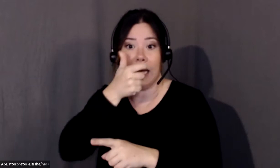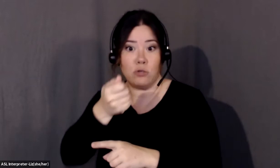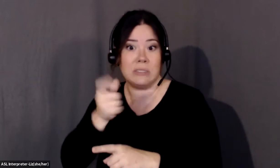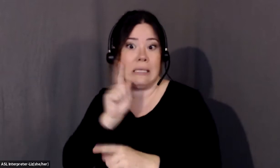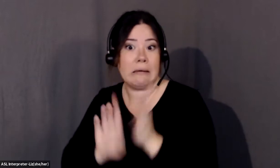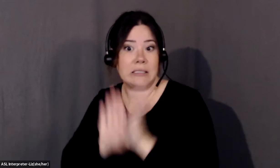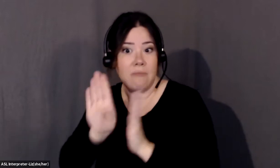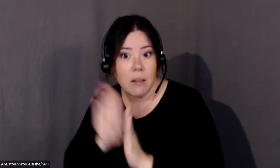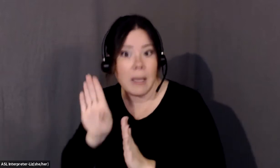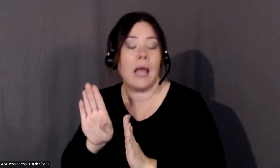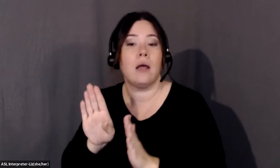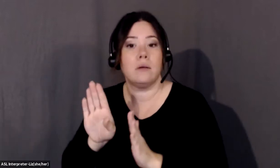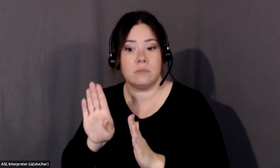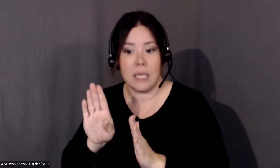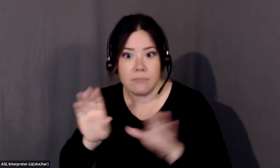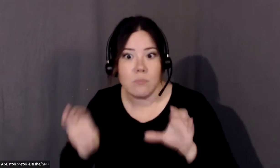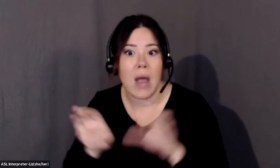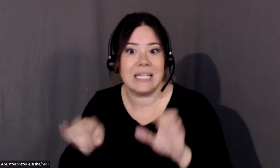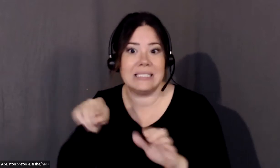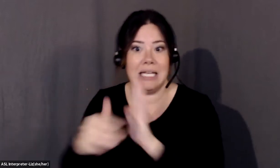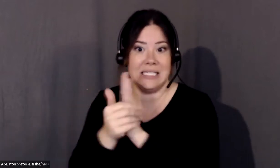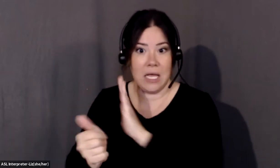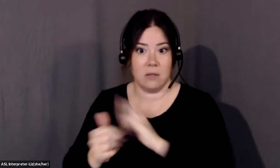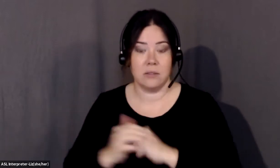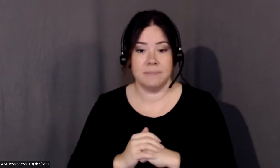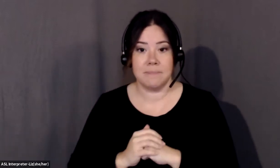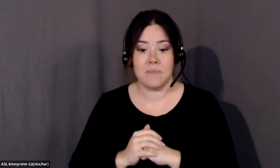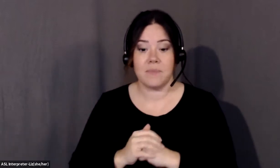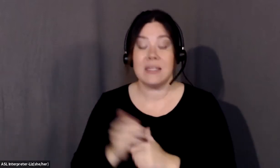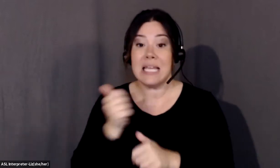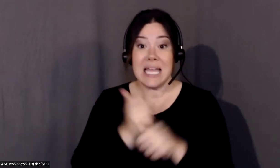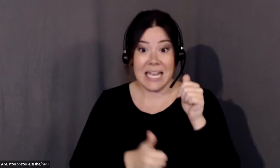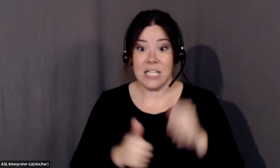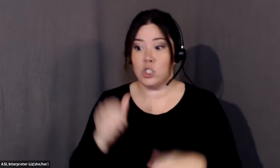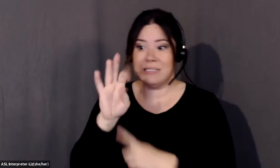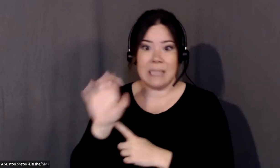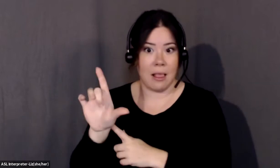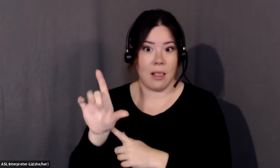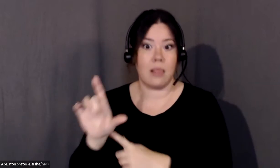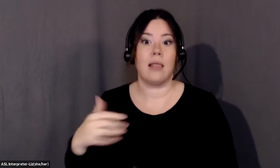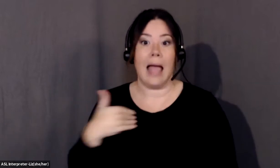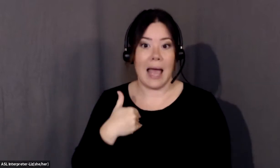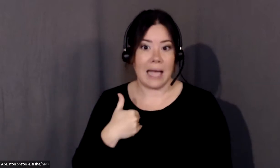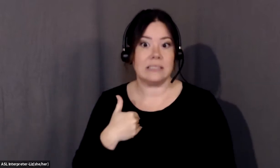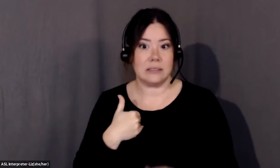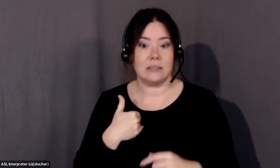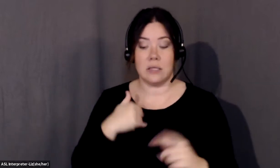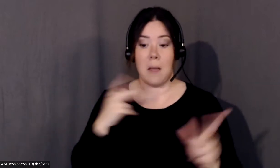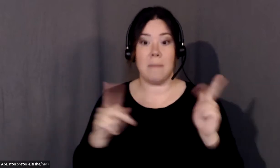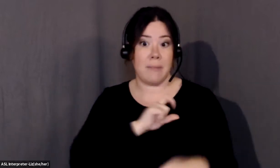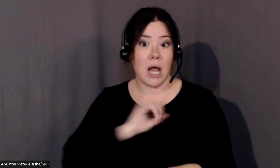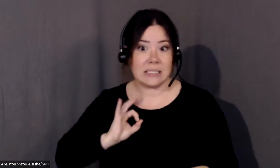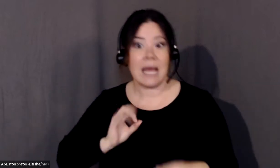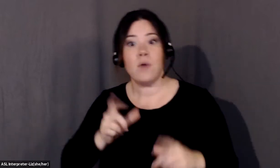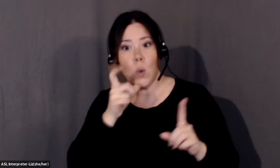developing and practicing these skills. Each of our Centers for Independent Living have people on staff that know